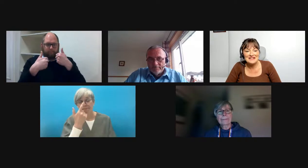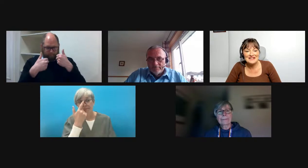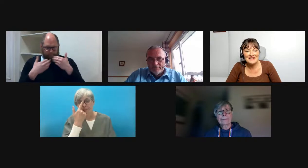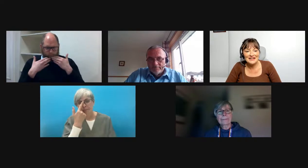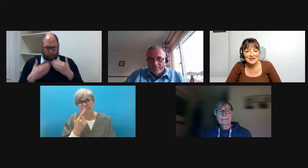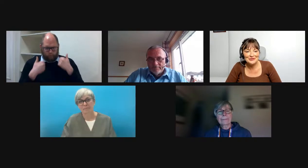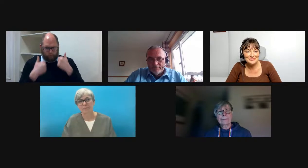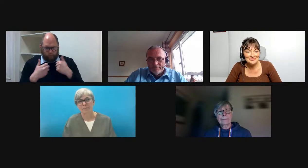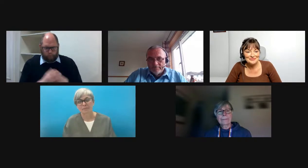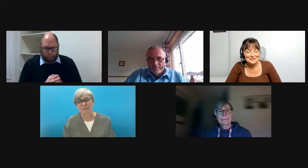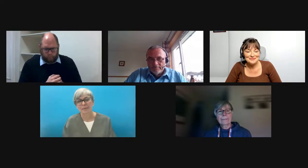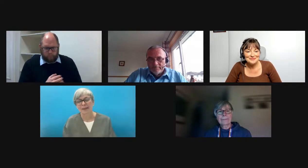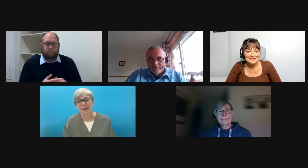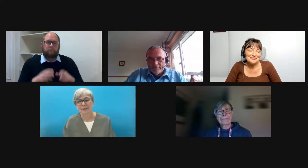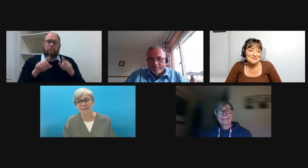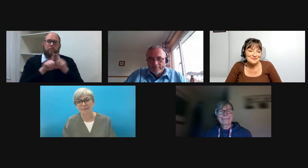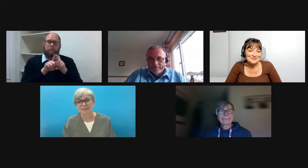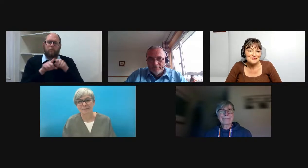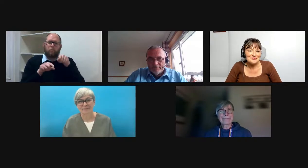Amazing, thank you.